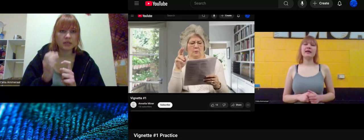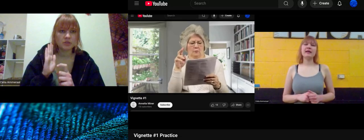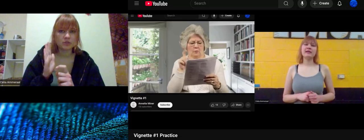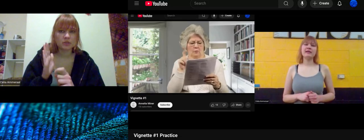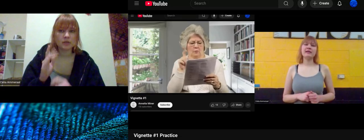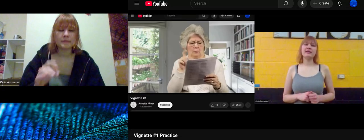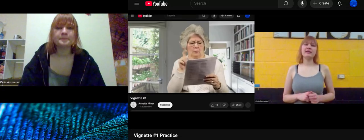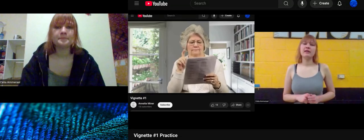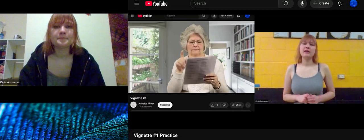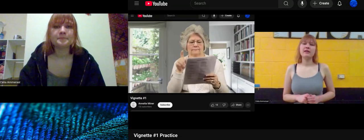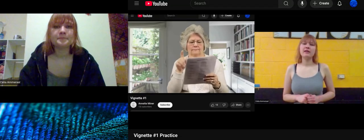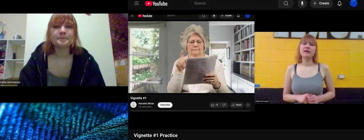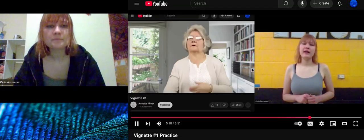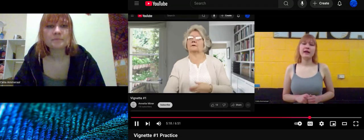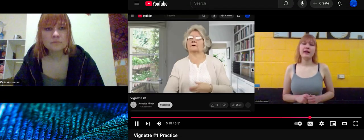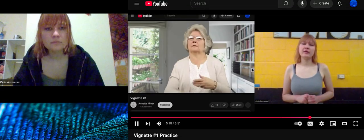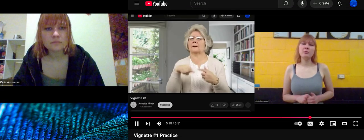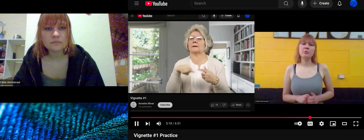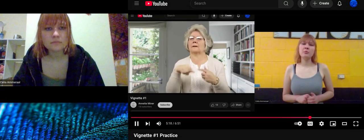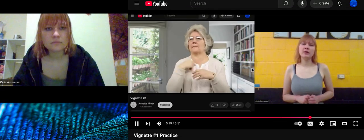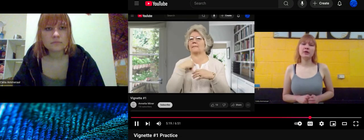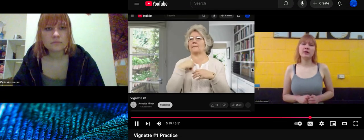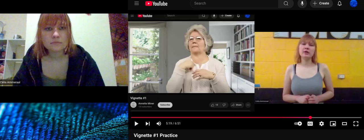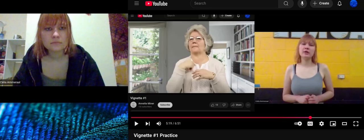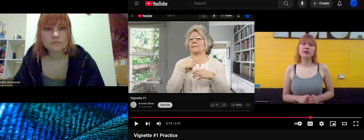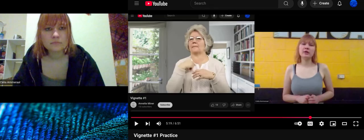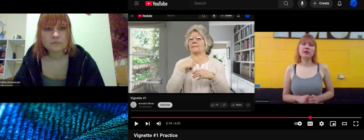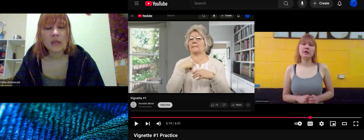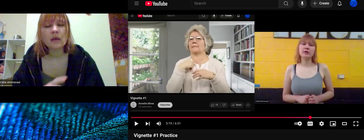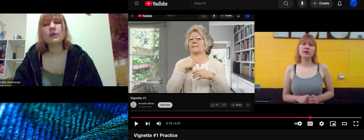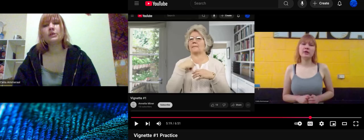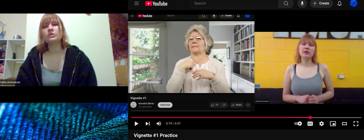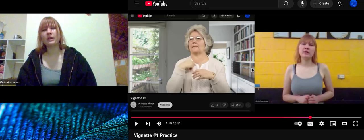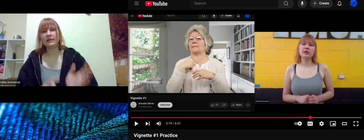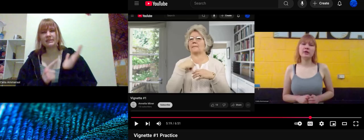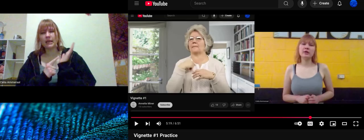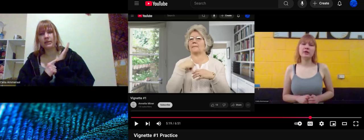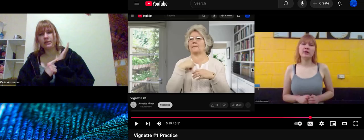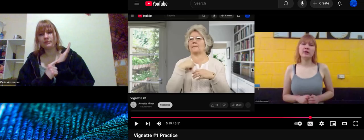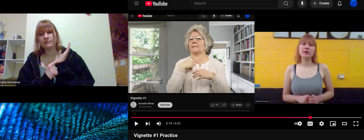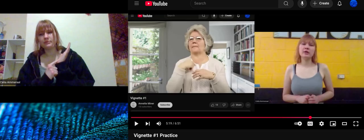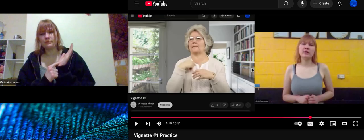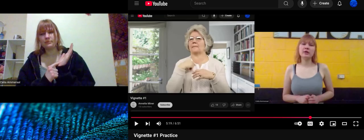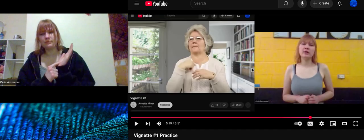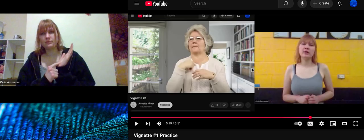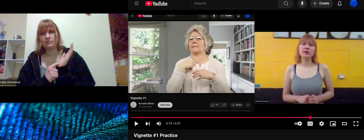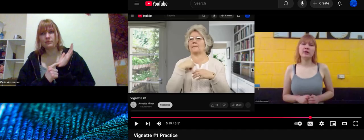And then I have a couple more questions. I signed